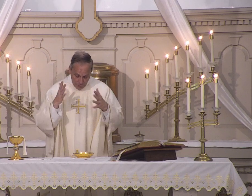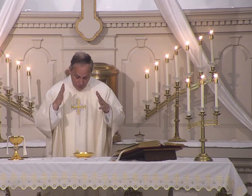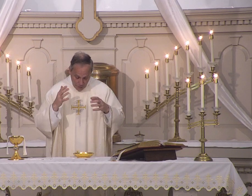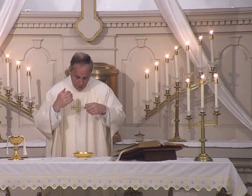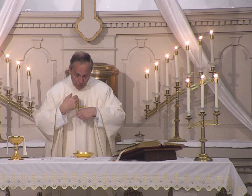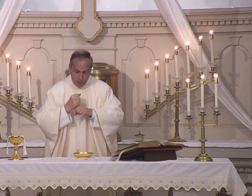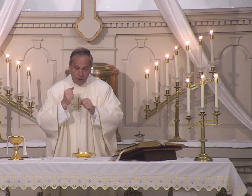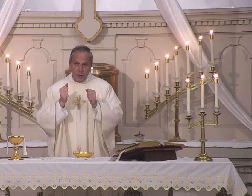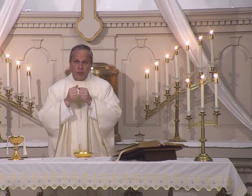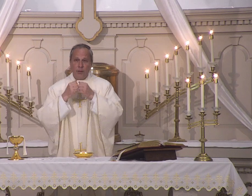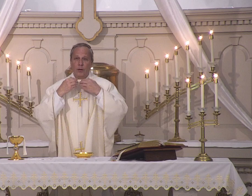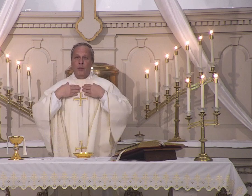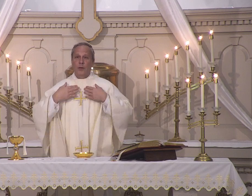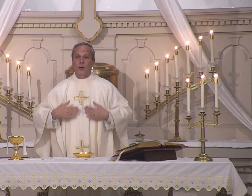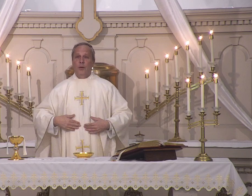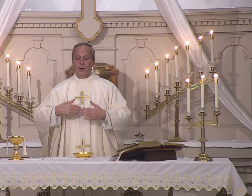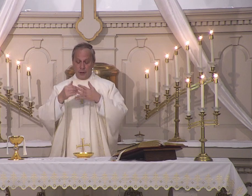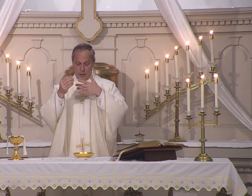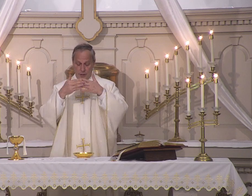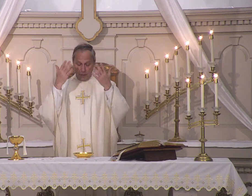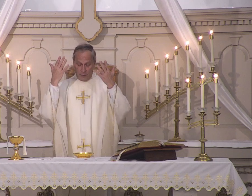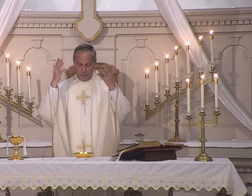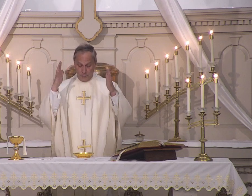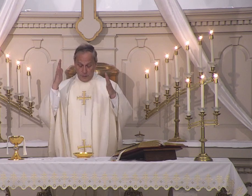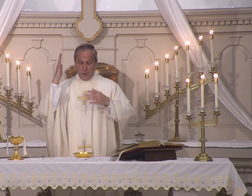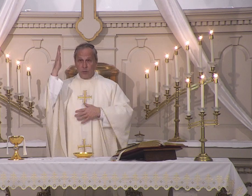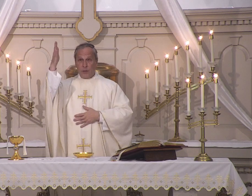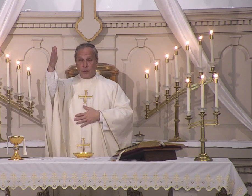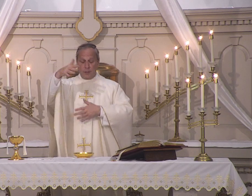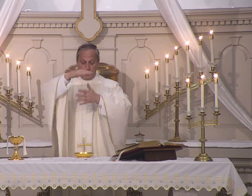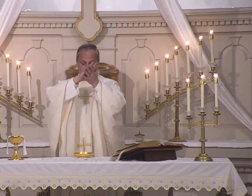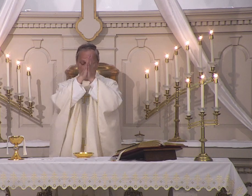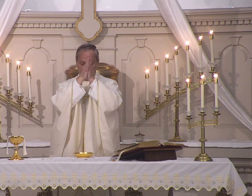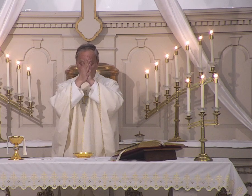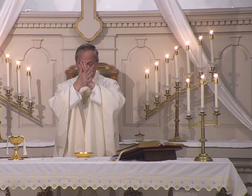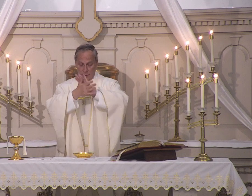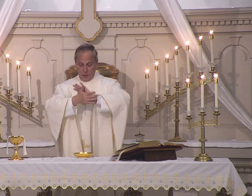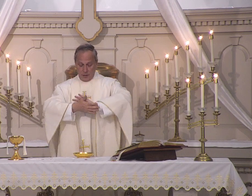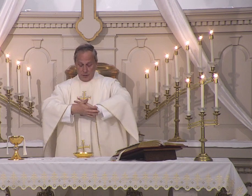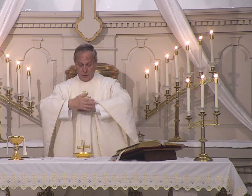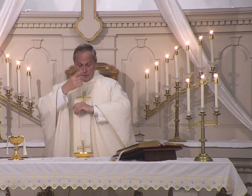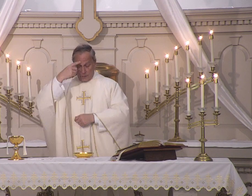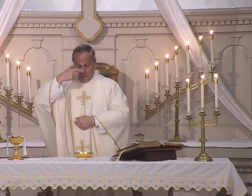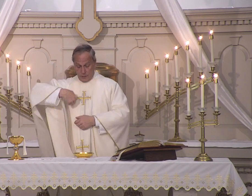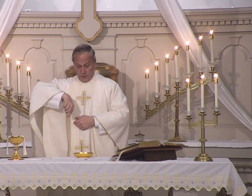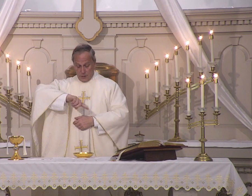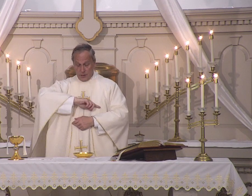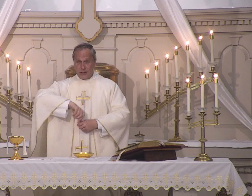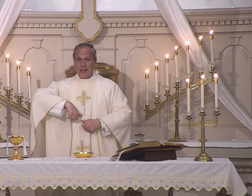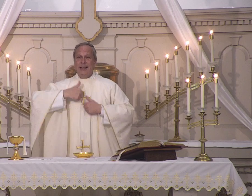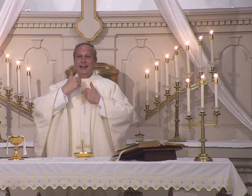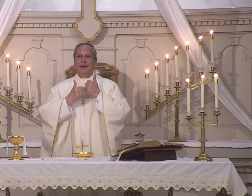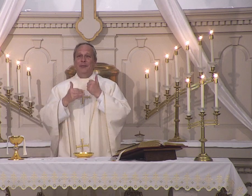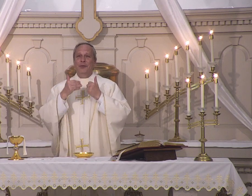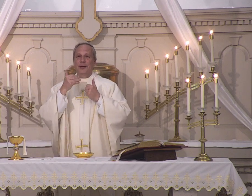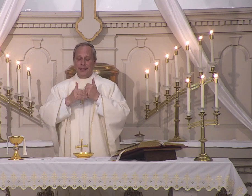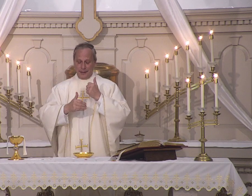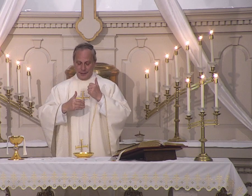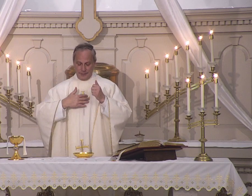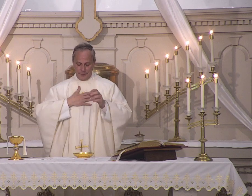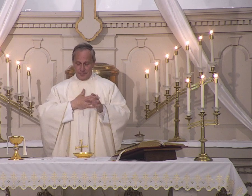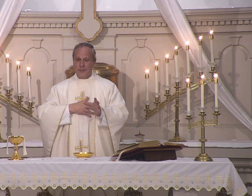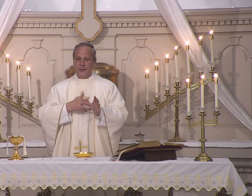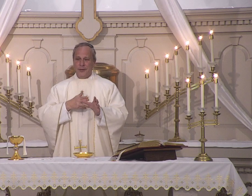earth and work of human hands. It will become for us the bread of life.